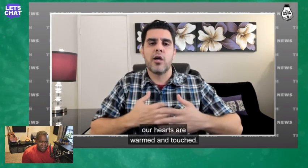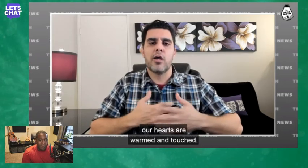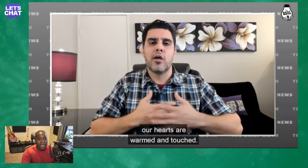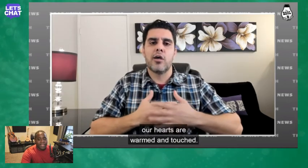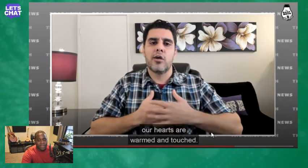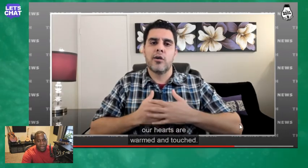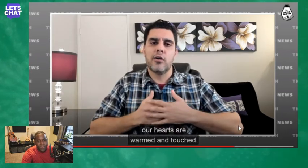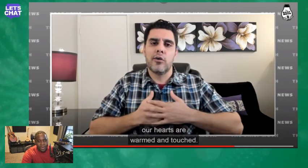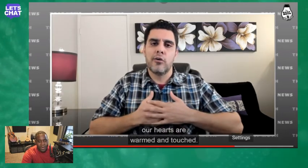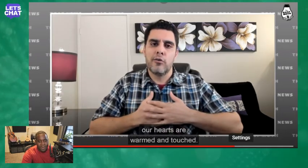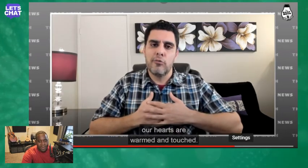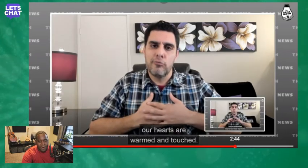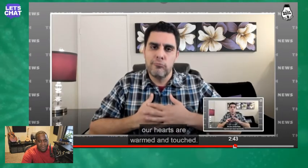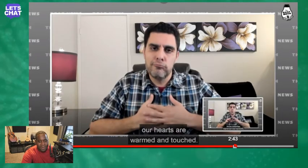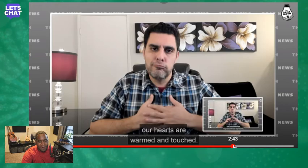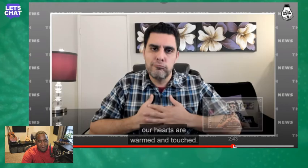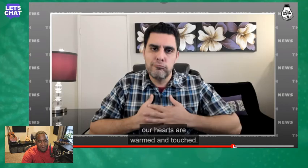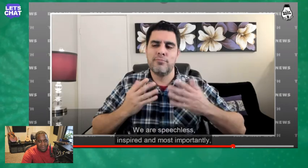But.